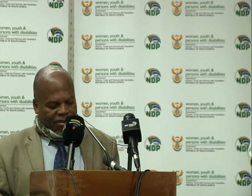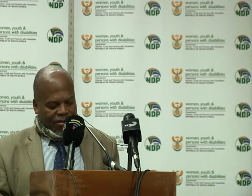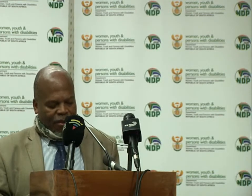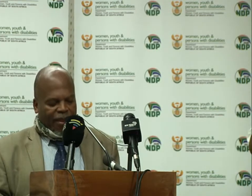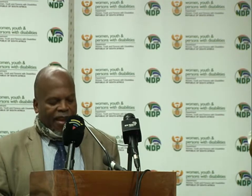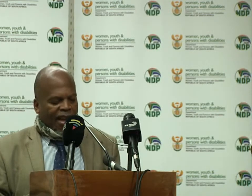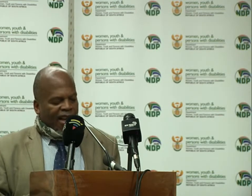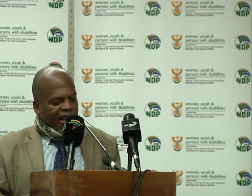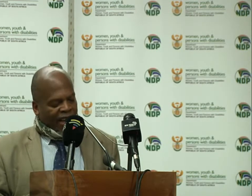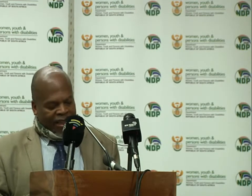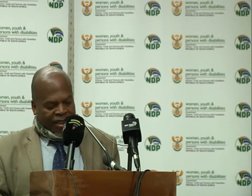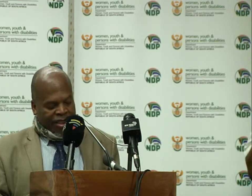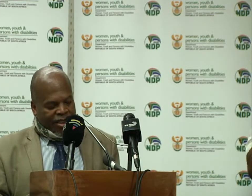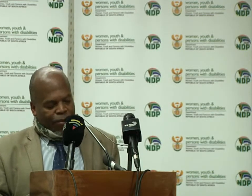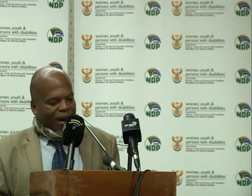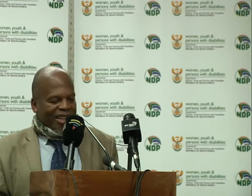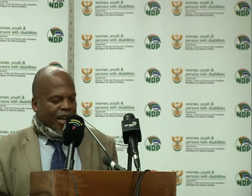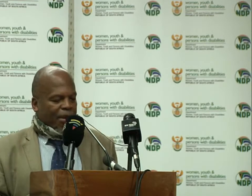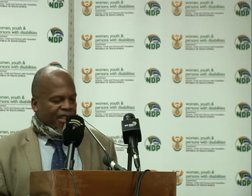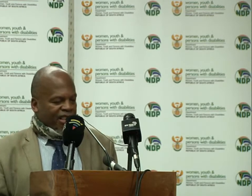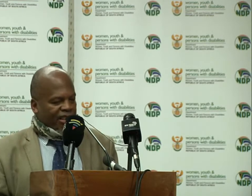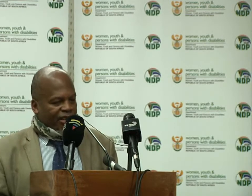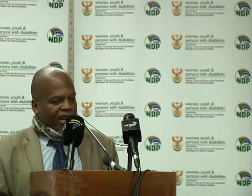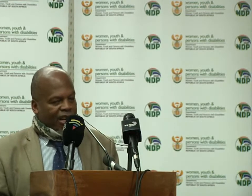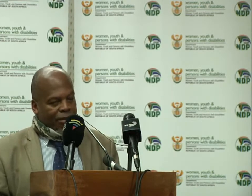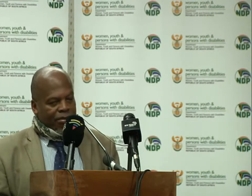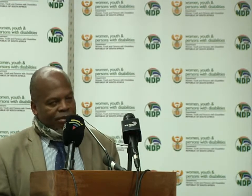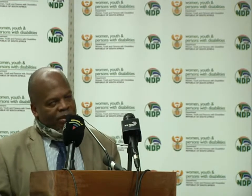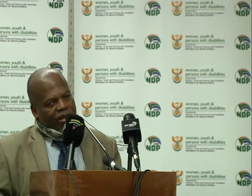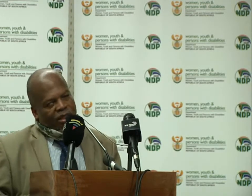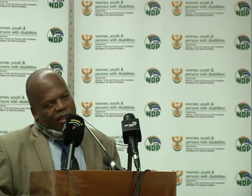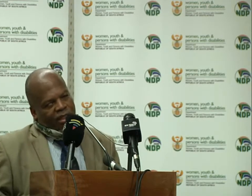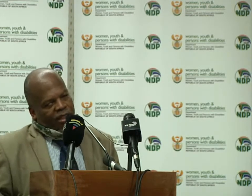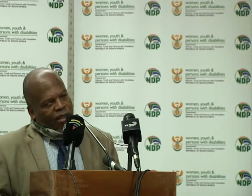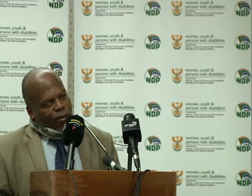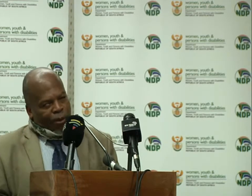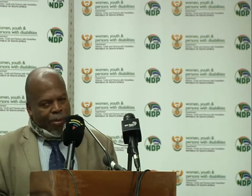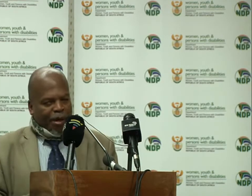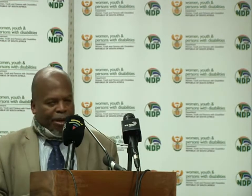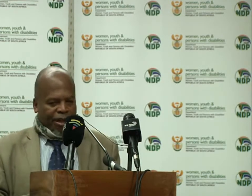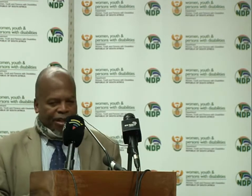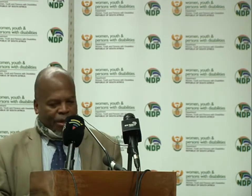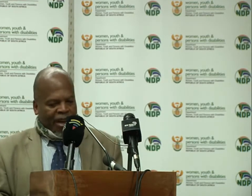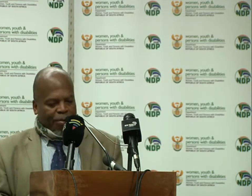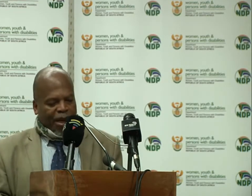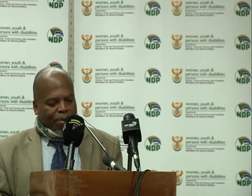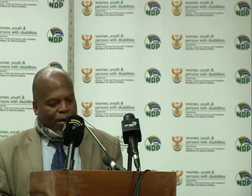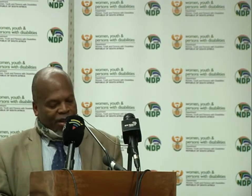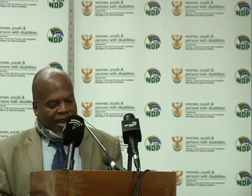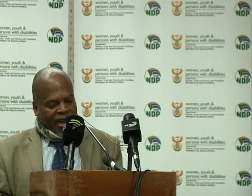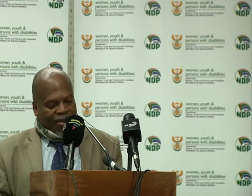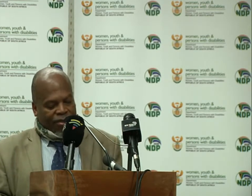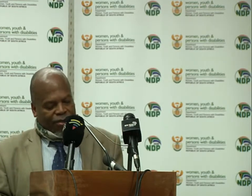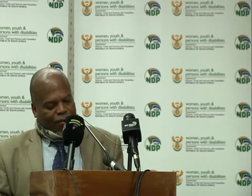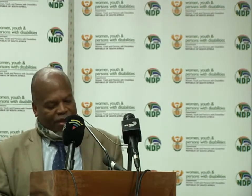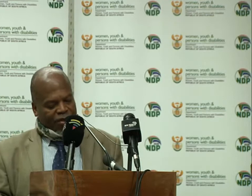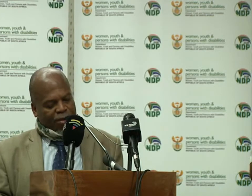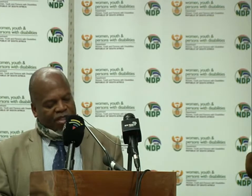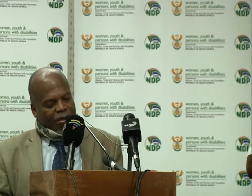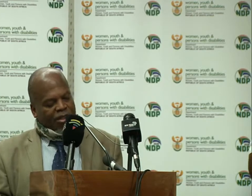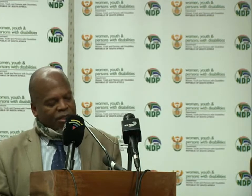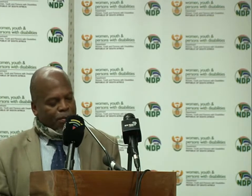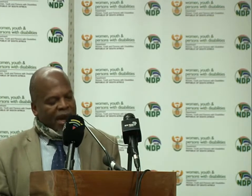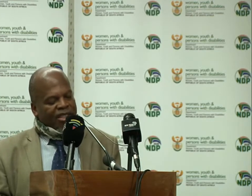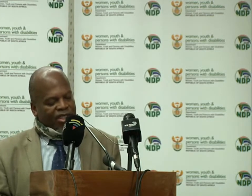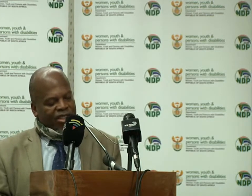1996. And what happened at that time, we were preparing the white paper on the rights of persons